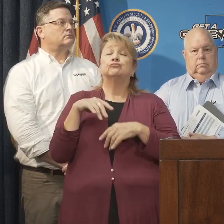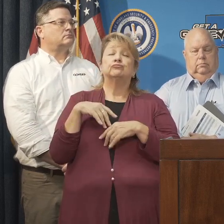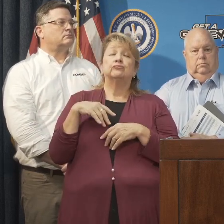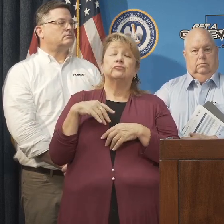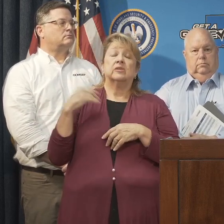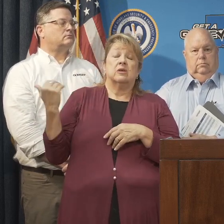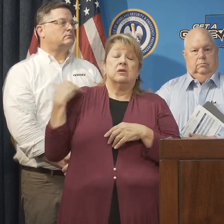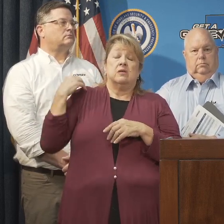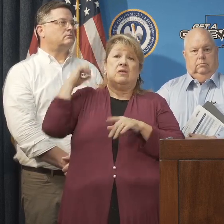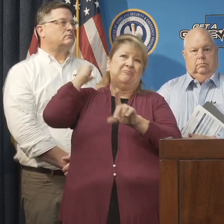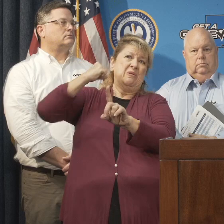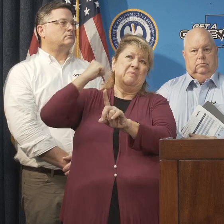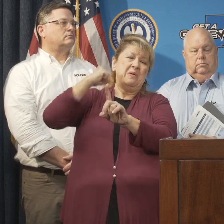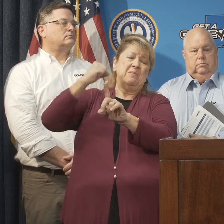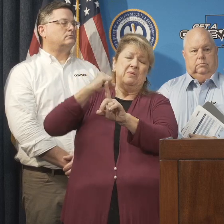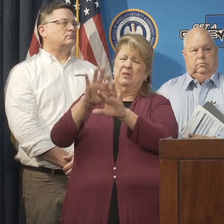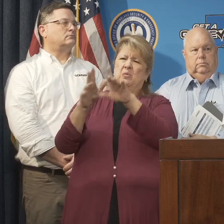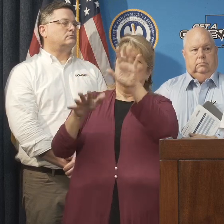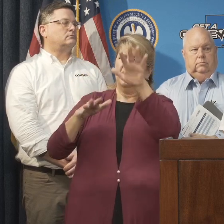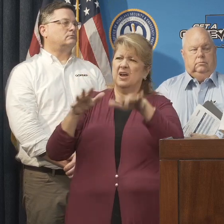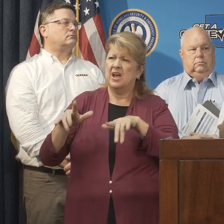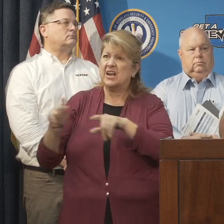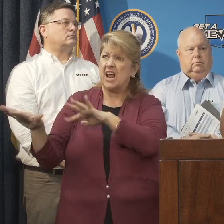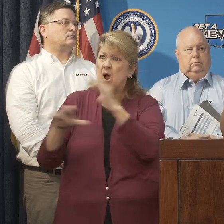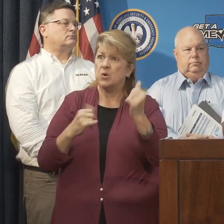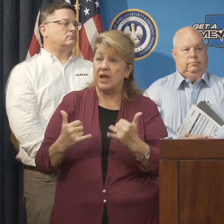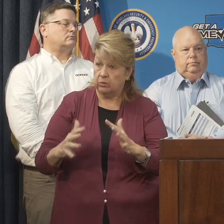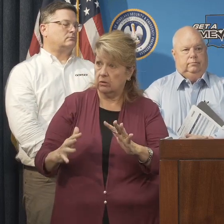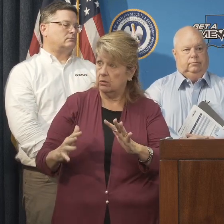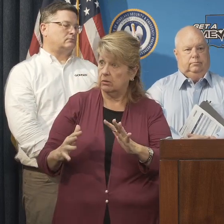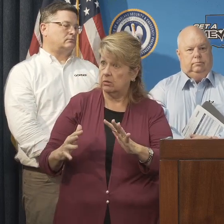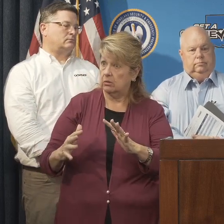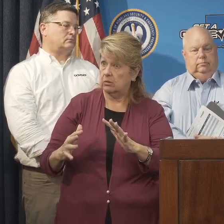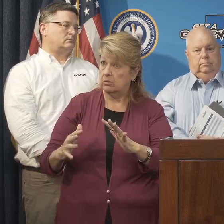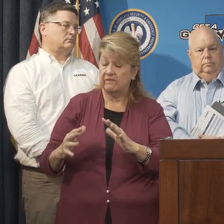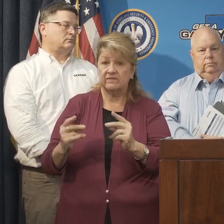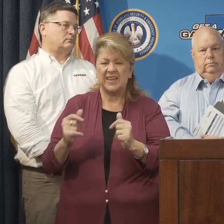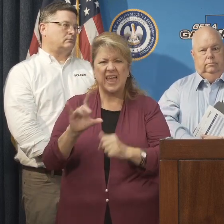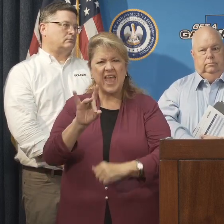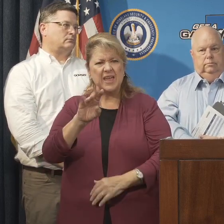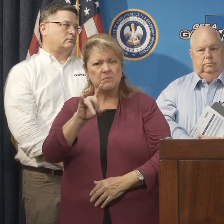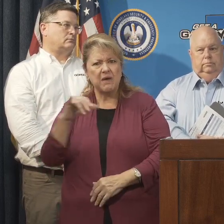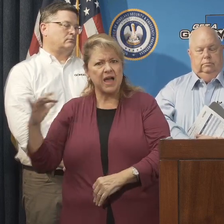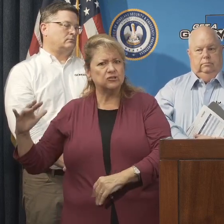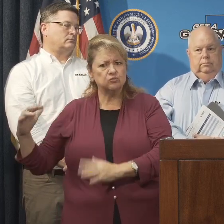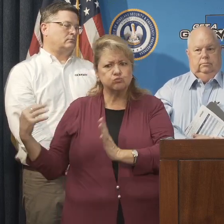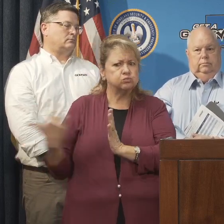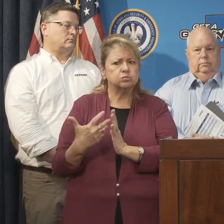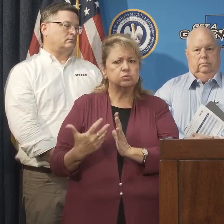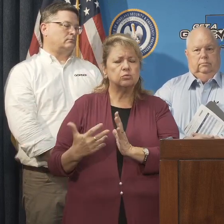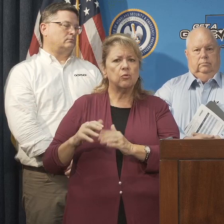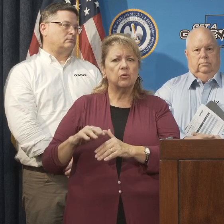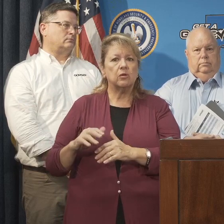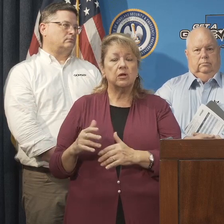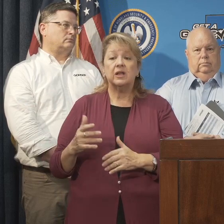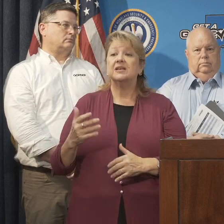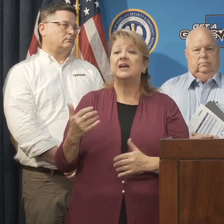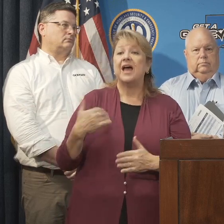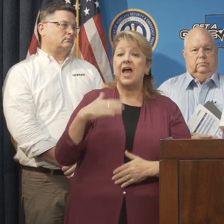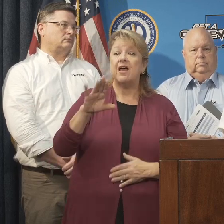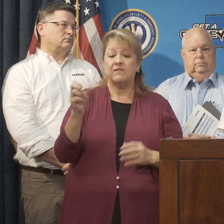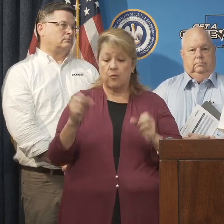you you've got to leave. And that's why people need to be ready and need to be paying attention, have a backpack, and so